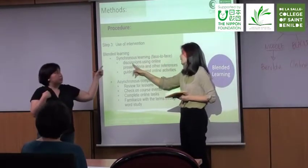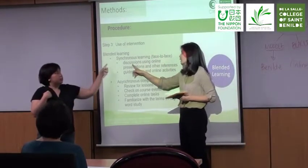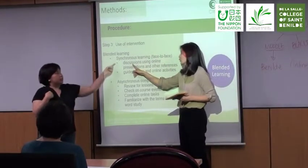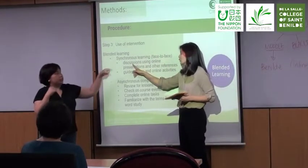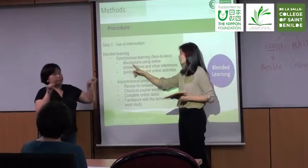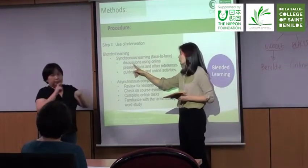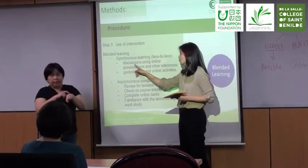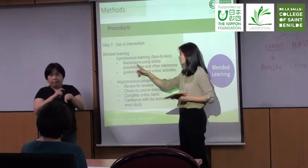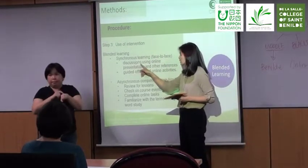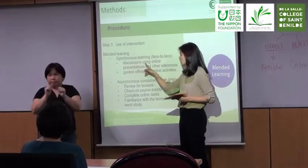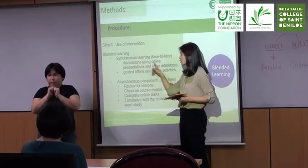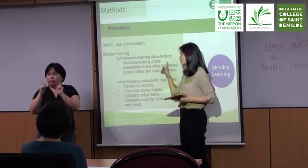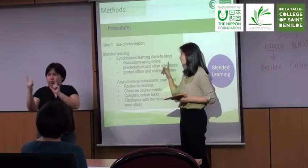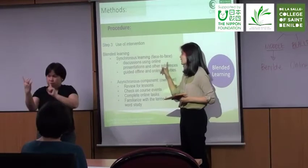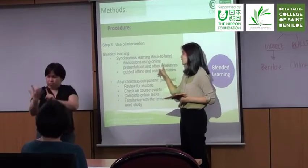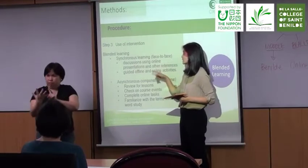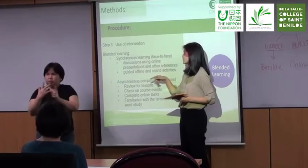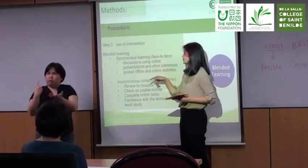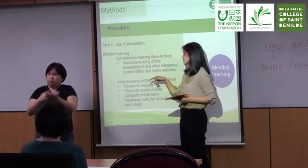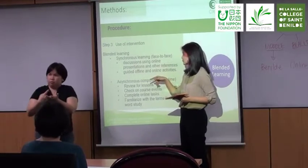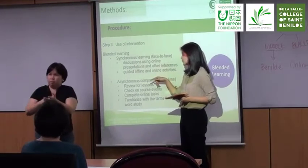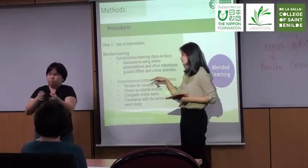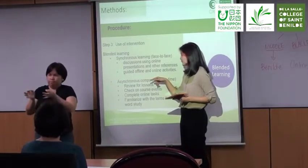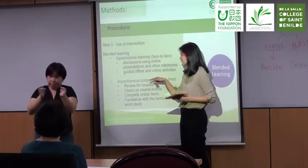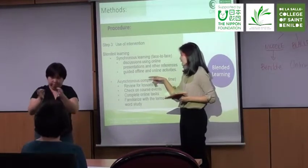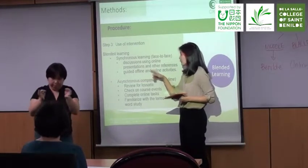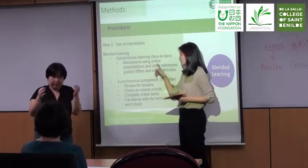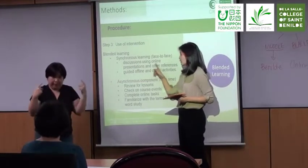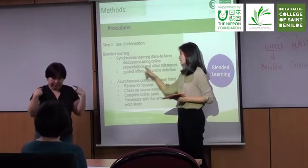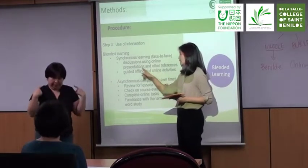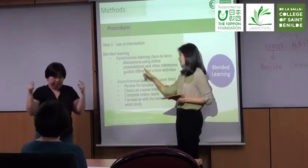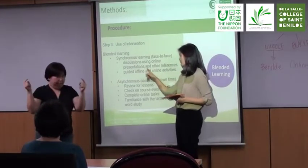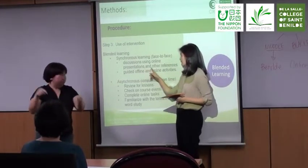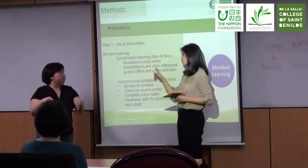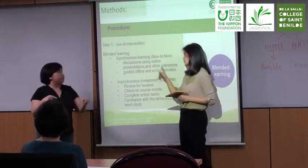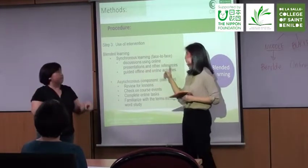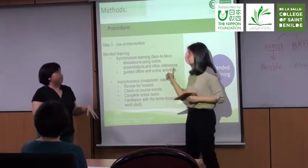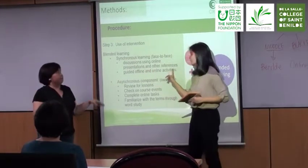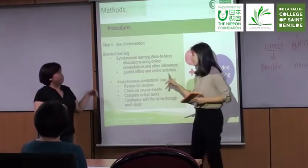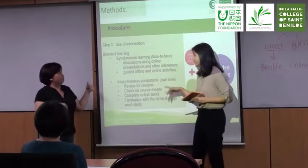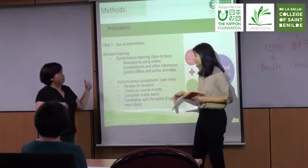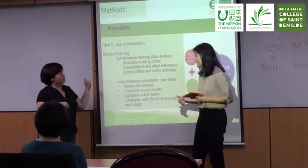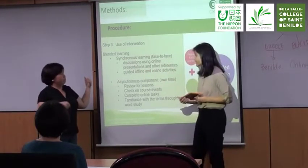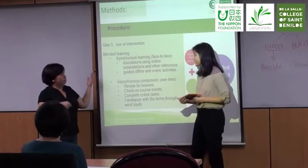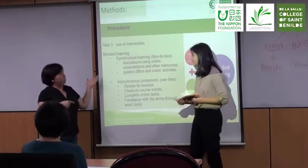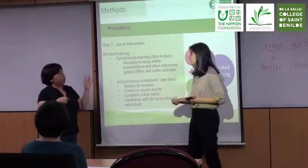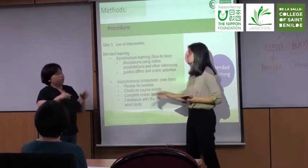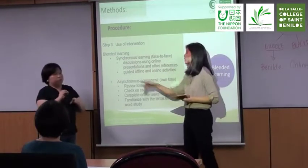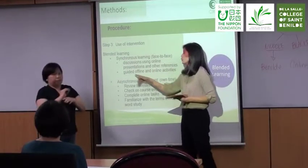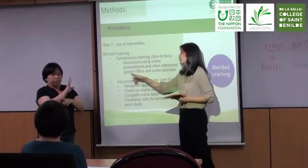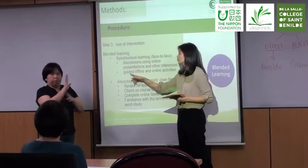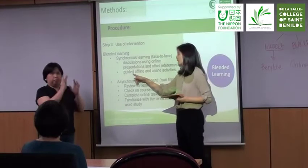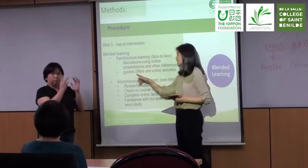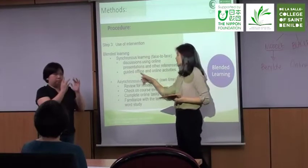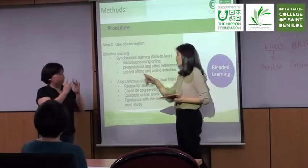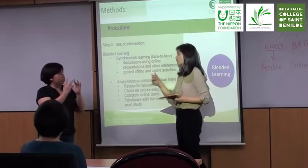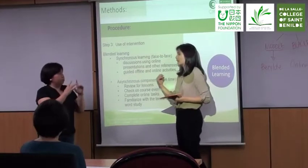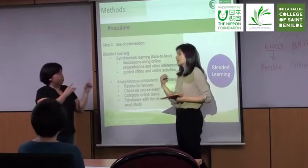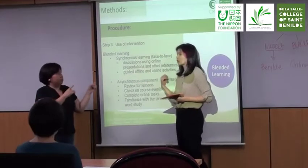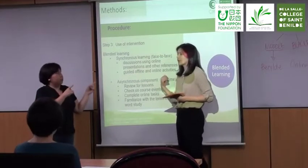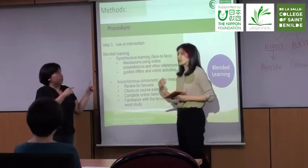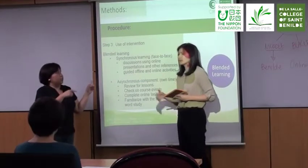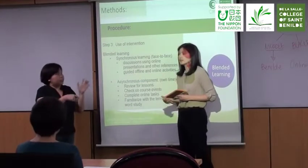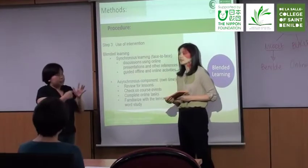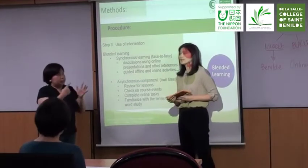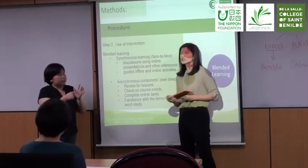time. We discussions, we use online presentations and other references, and then we do guided